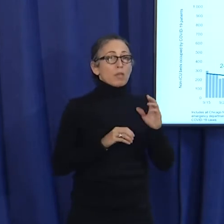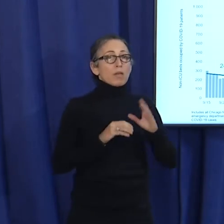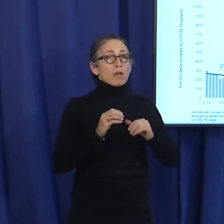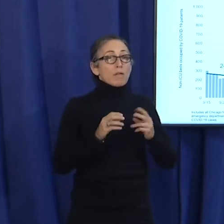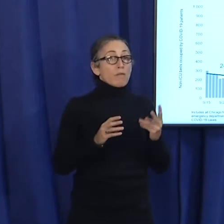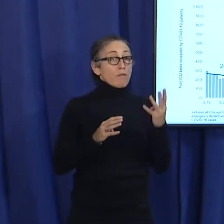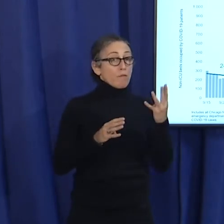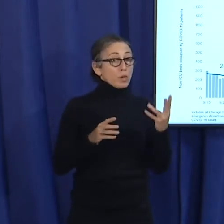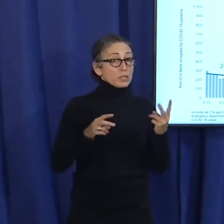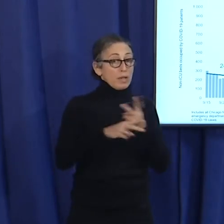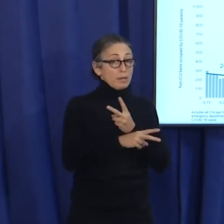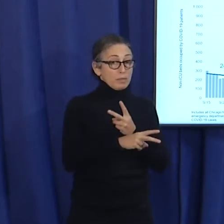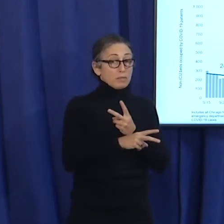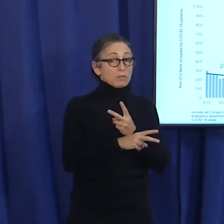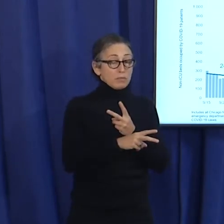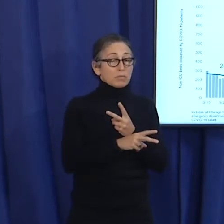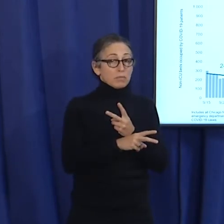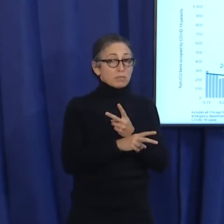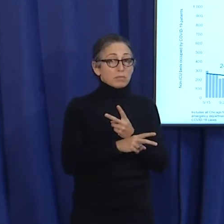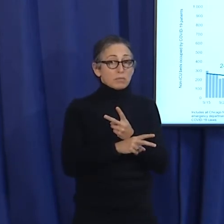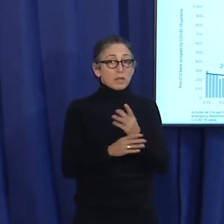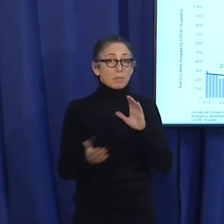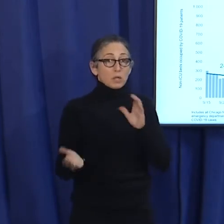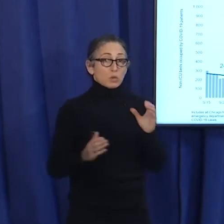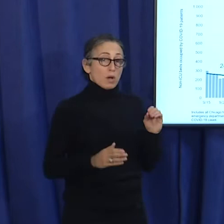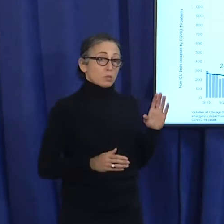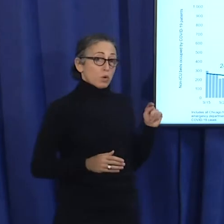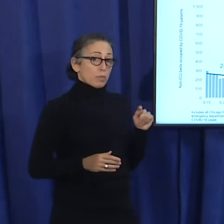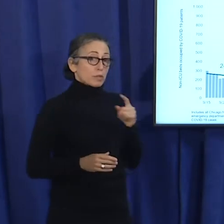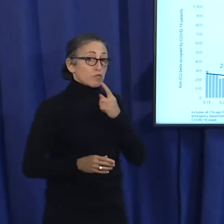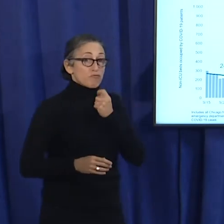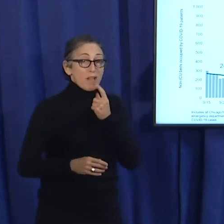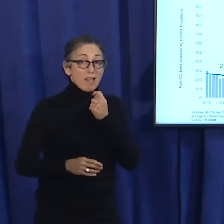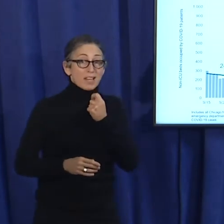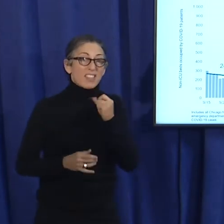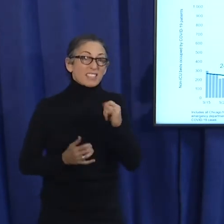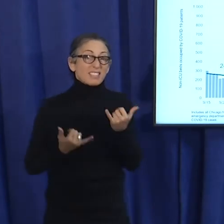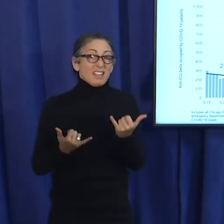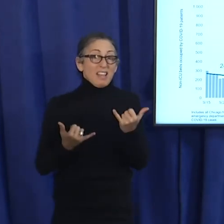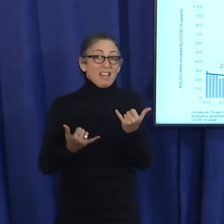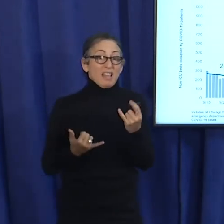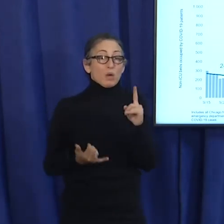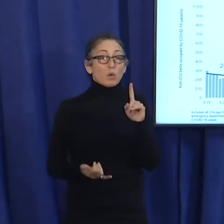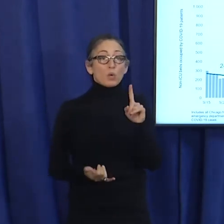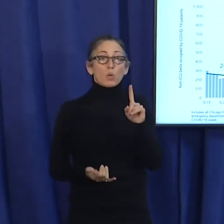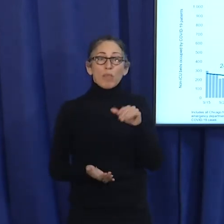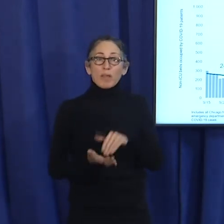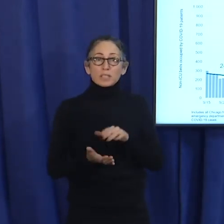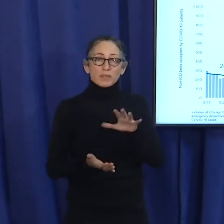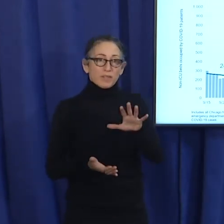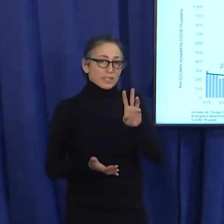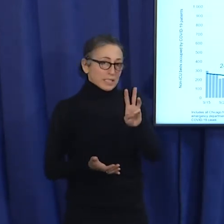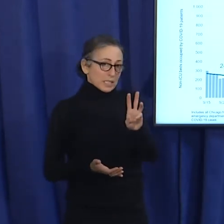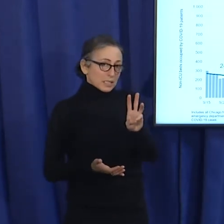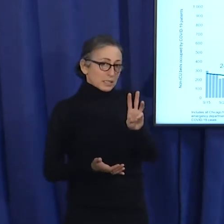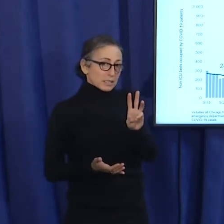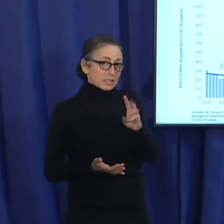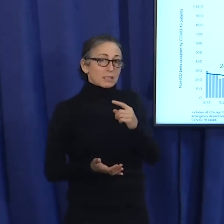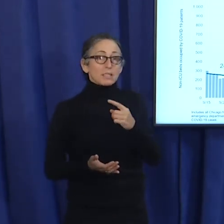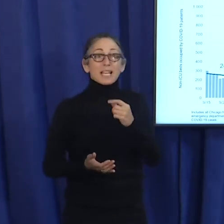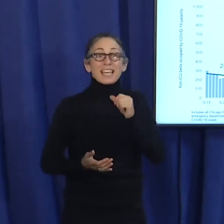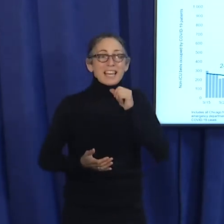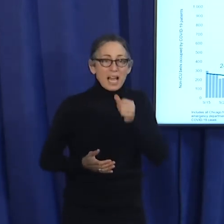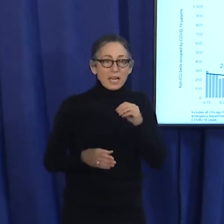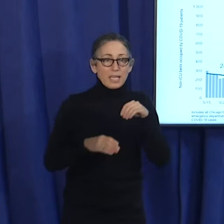early October. We still have, the red number is how many today. We had 1,056 people reported to be not in the